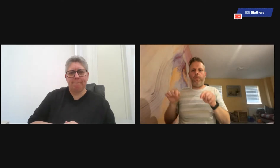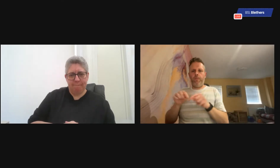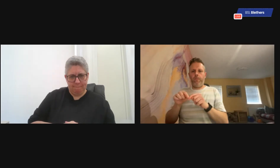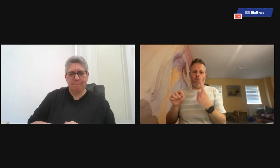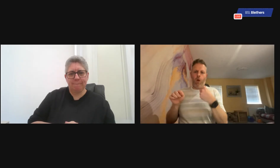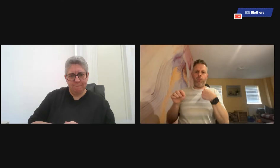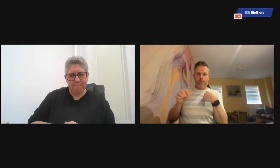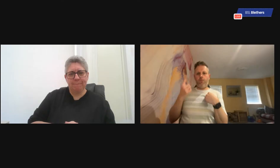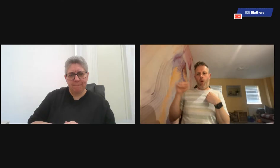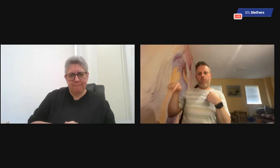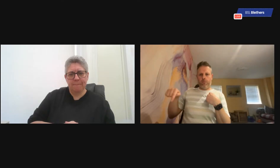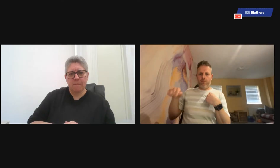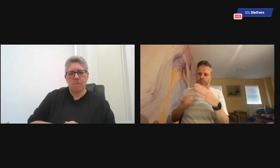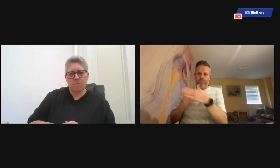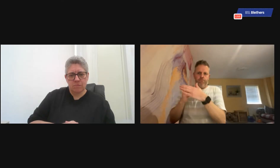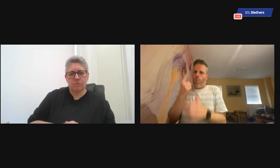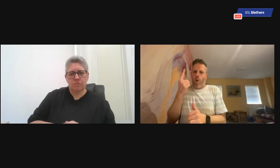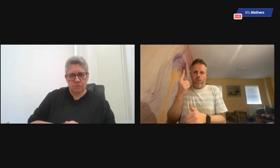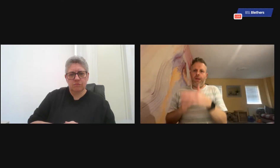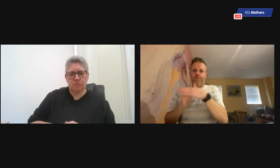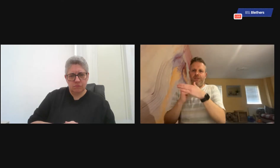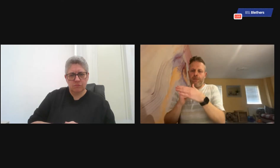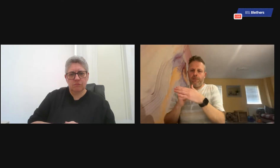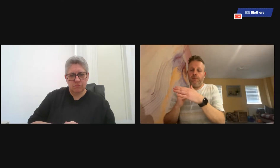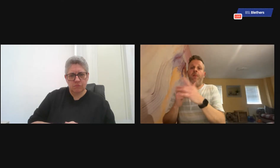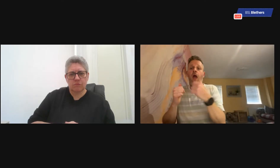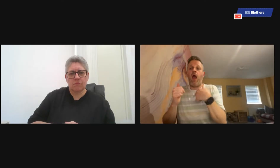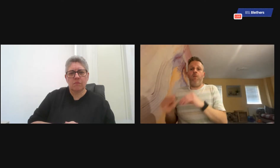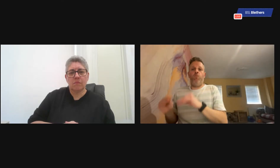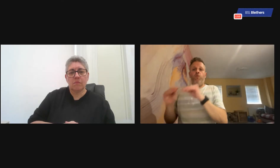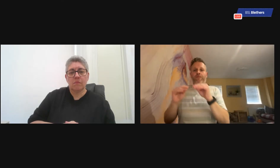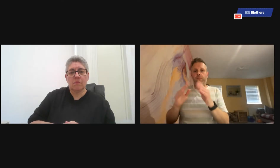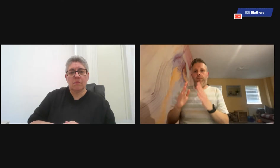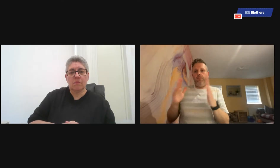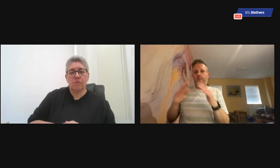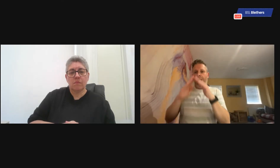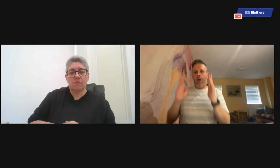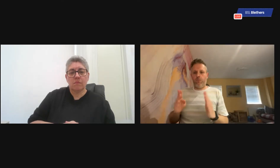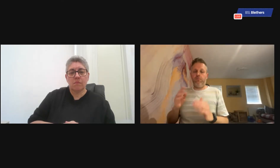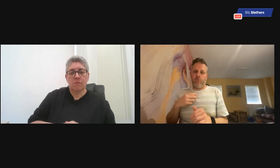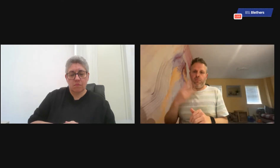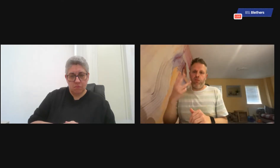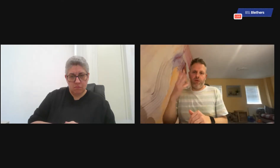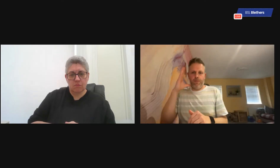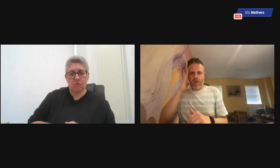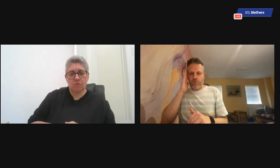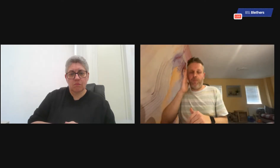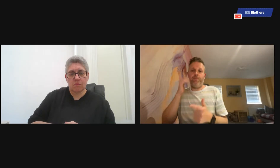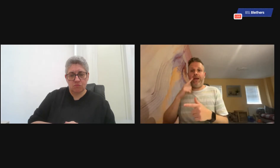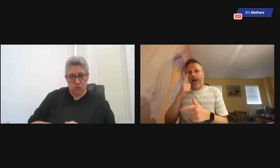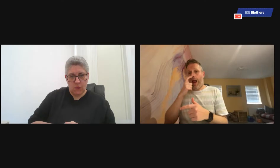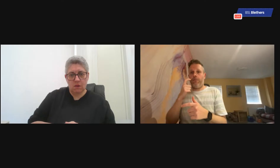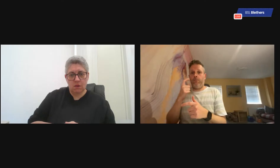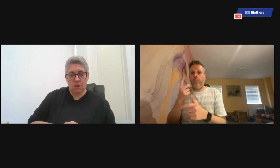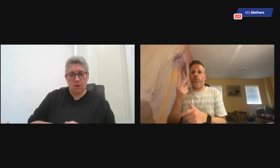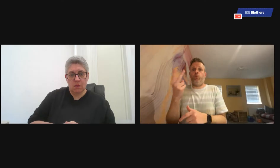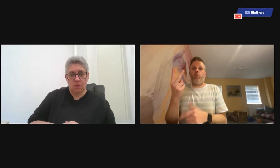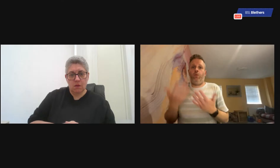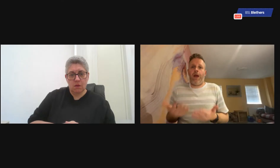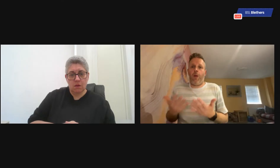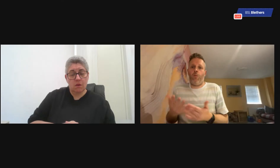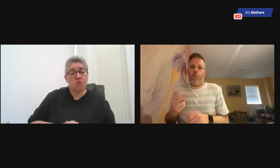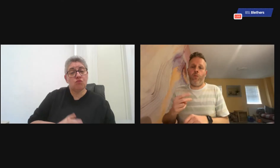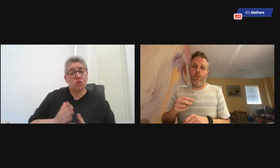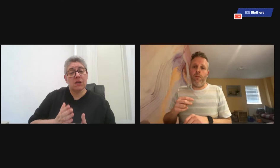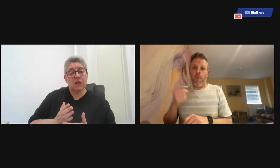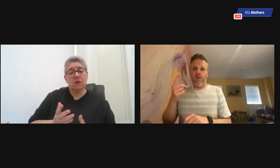I did accept one child at a time at that point. It was just myself and the child in my house, in my flat. When I moved